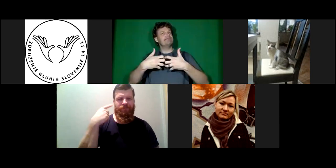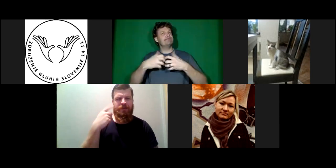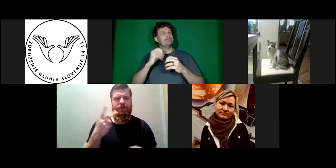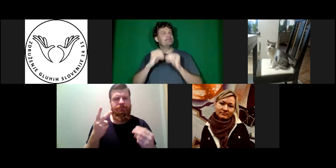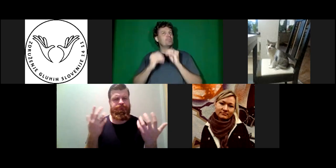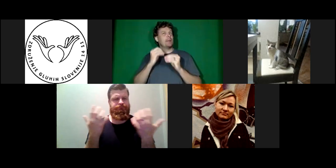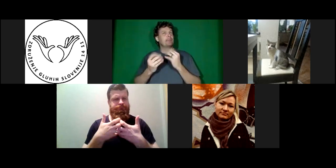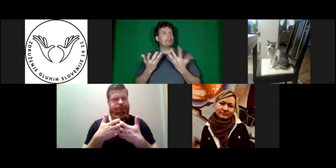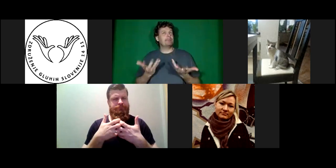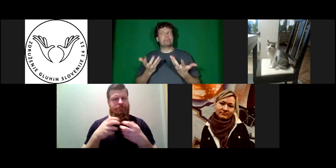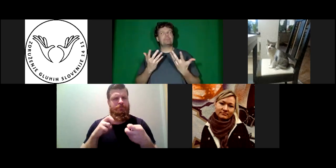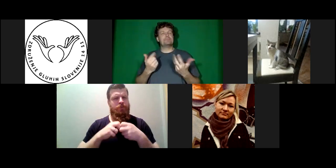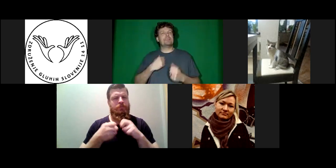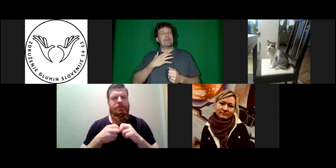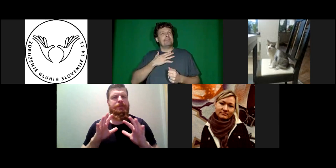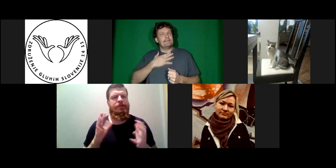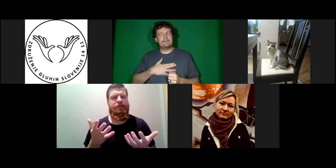So